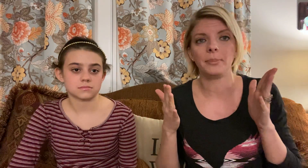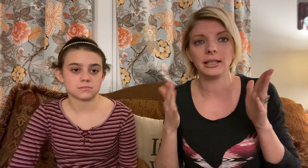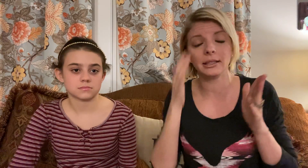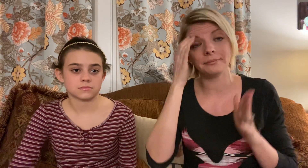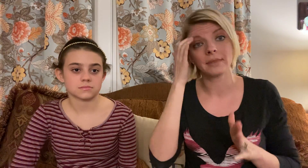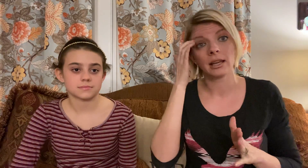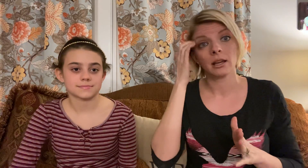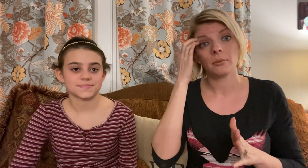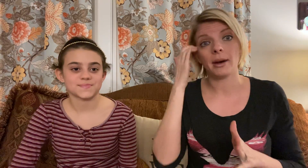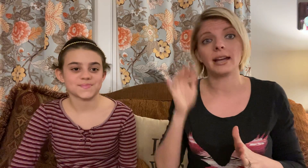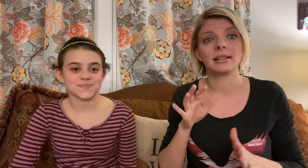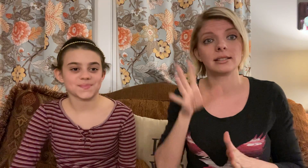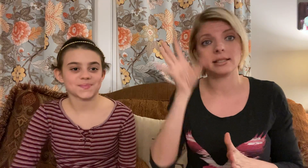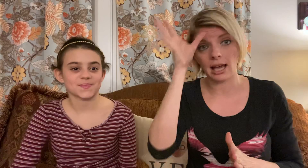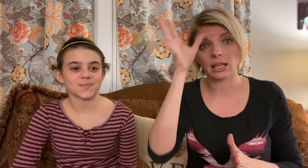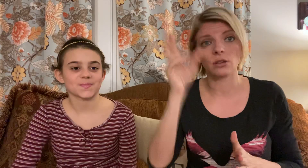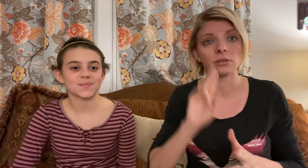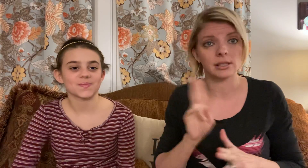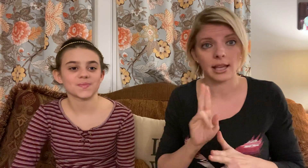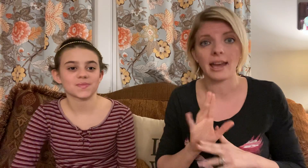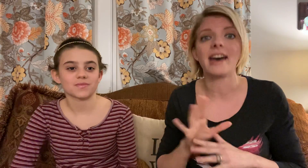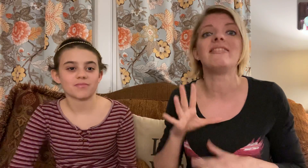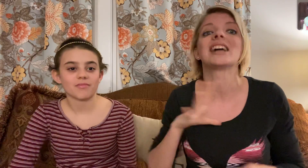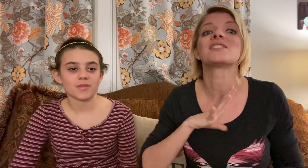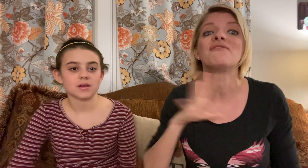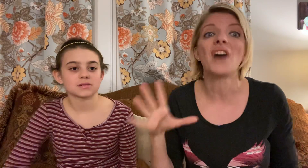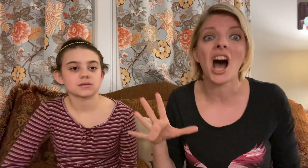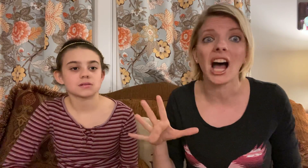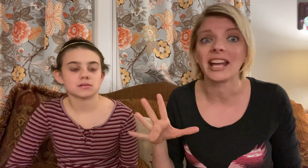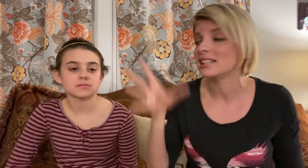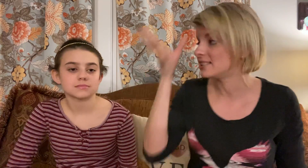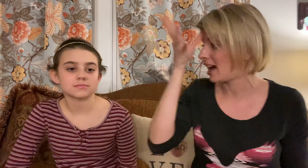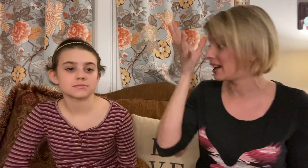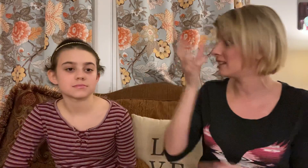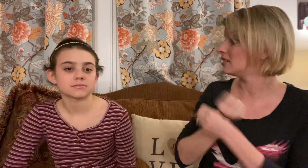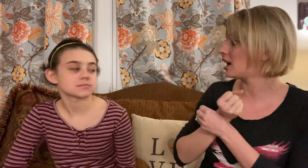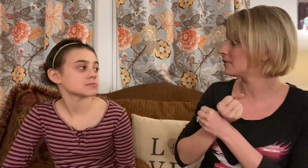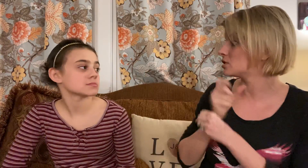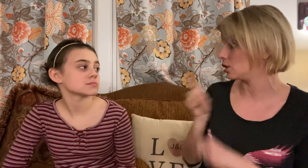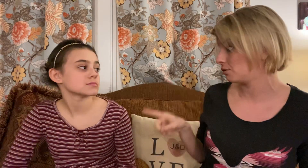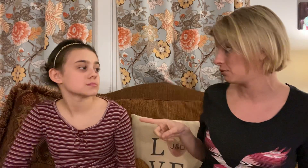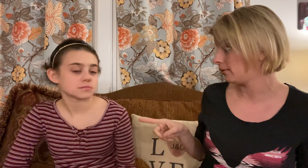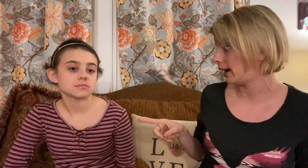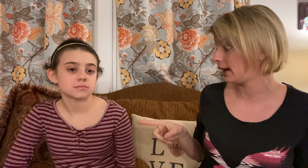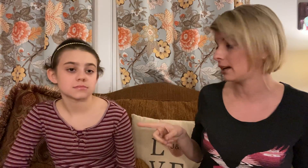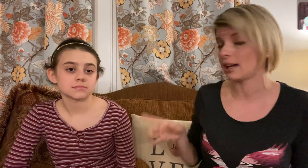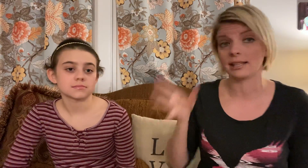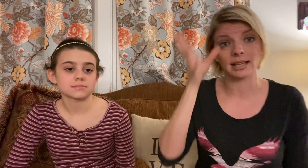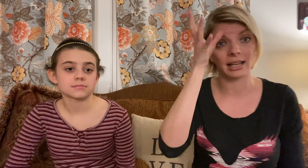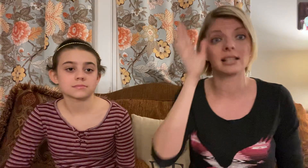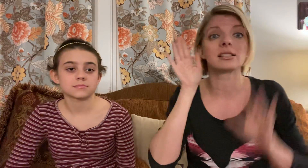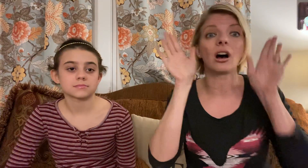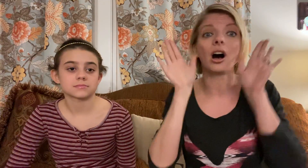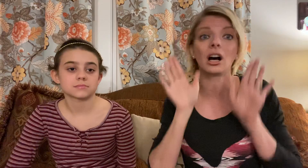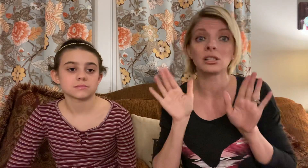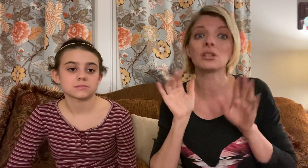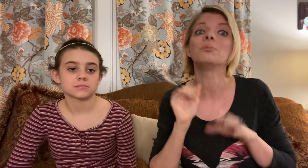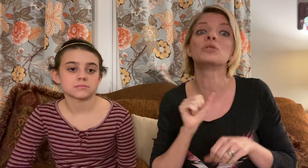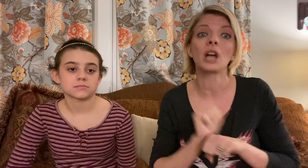opinion, but Daddy uses it, and that's fine. Daddy loves you, right? And Daddy does an awesome